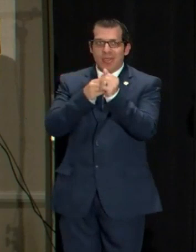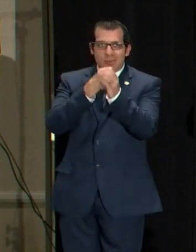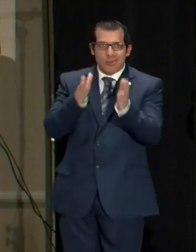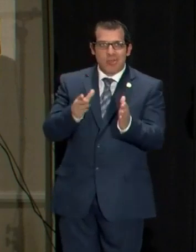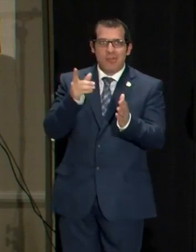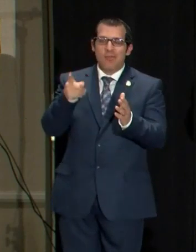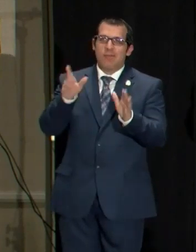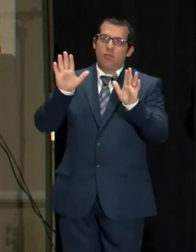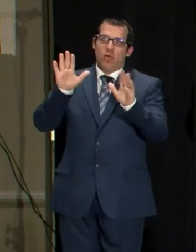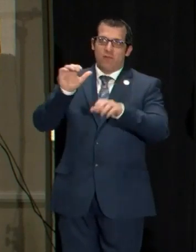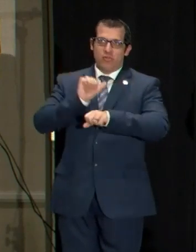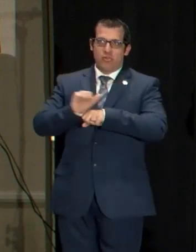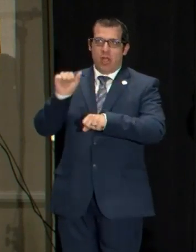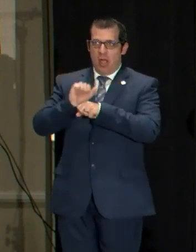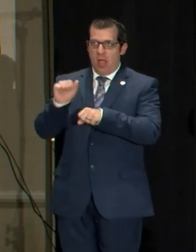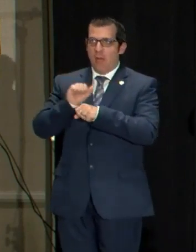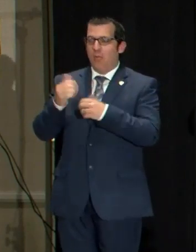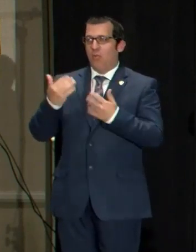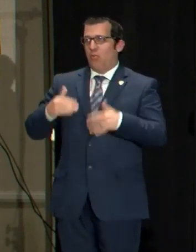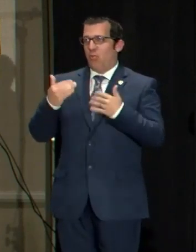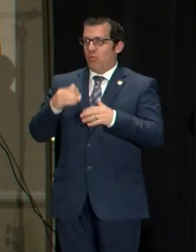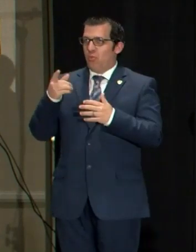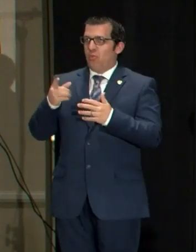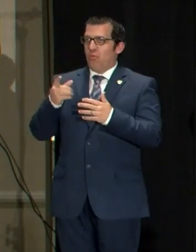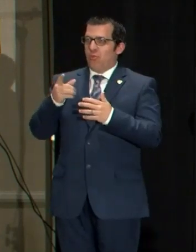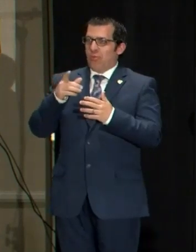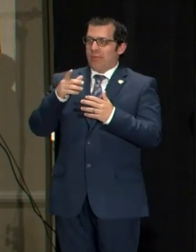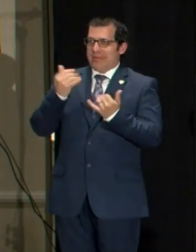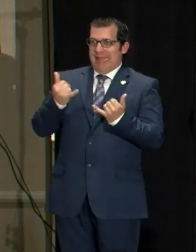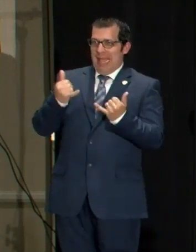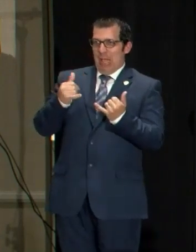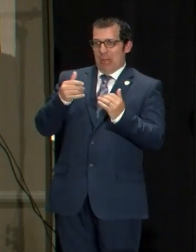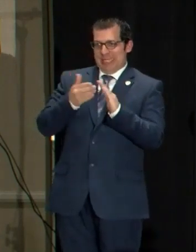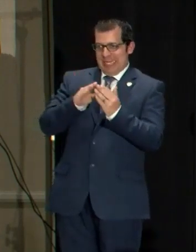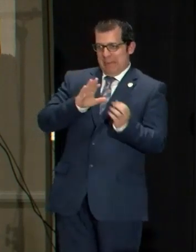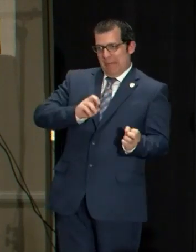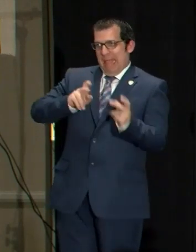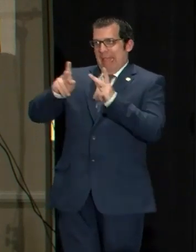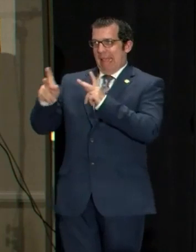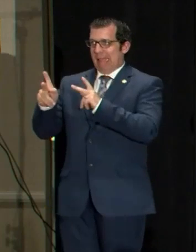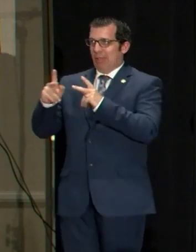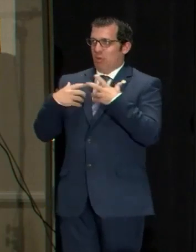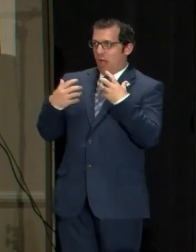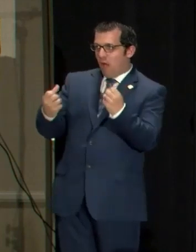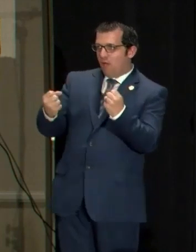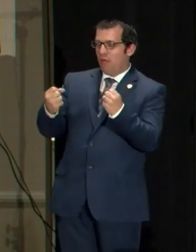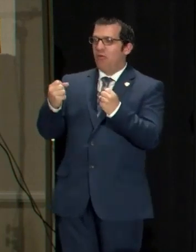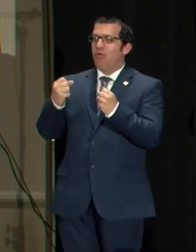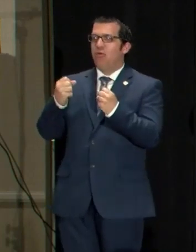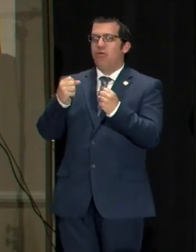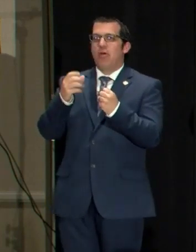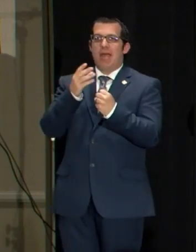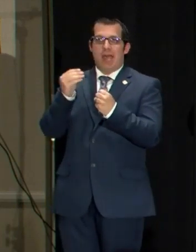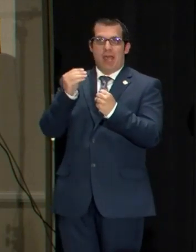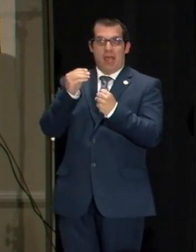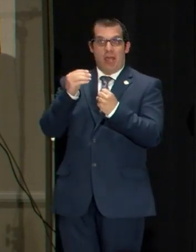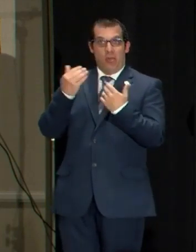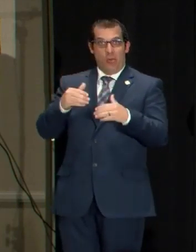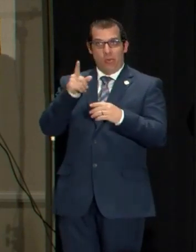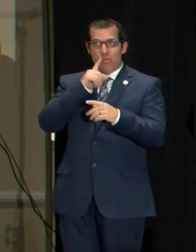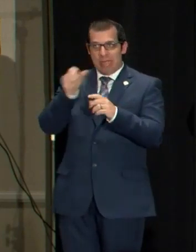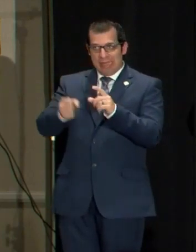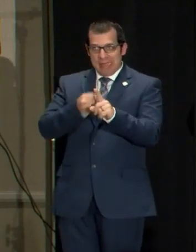extraordinary job that you have done in bringing Jonesboro back and the recovery, and particularly when you got hit